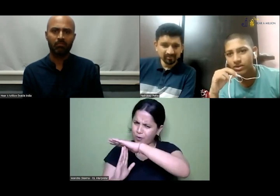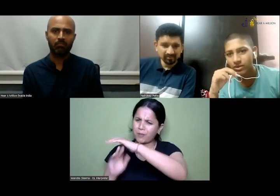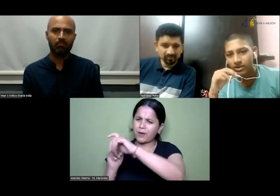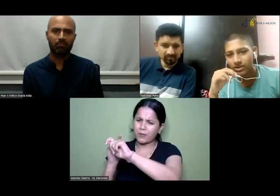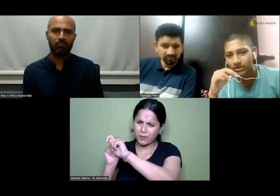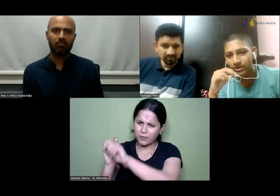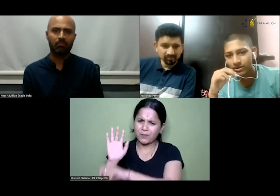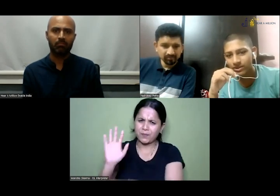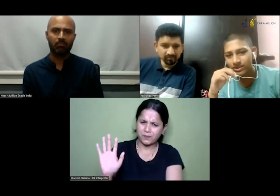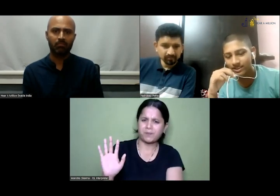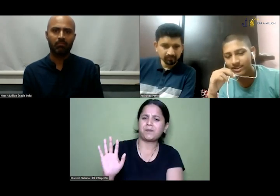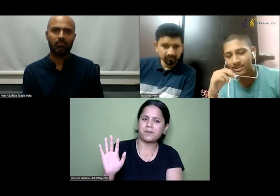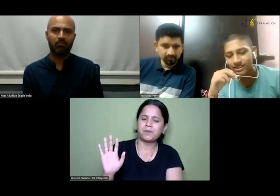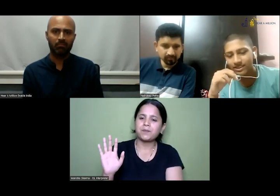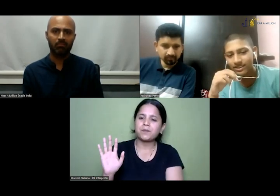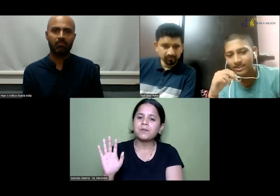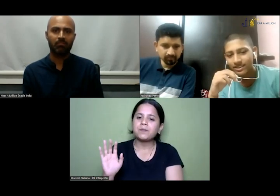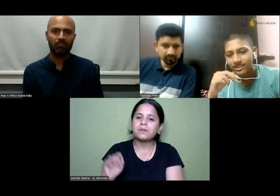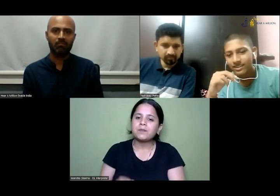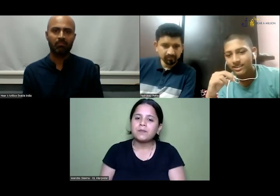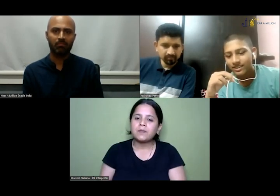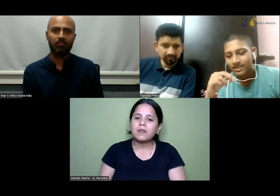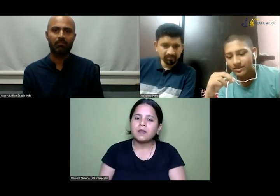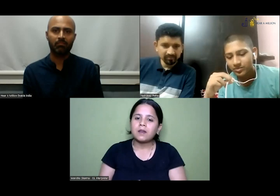like, we got her to